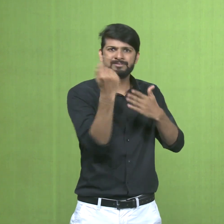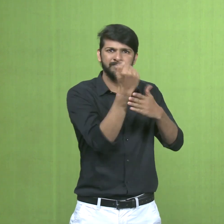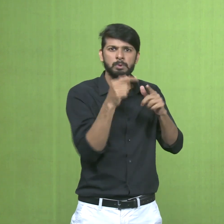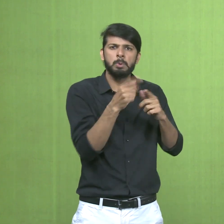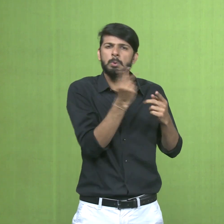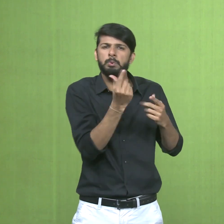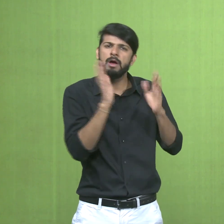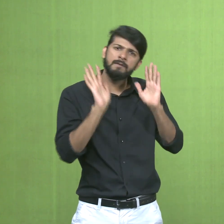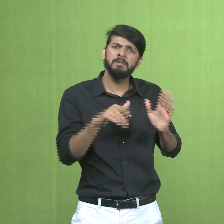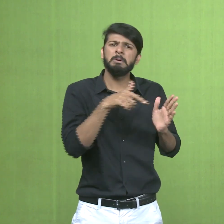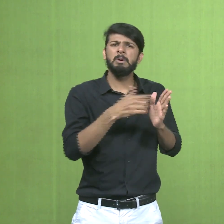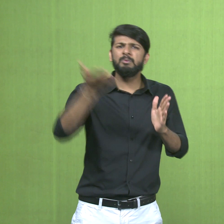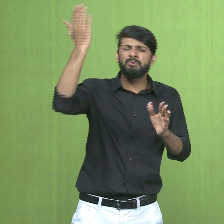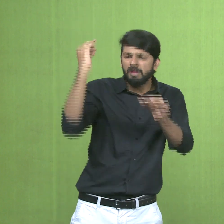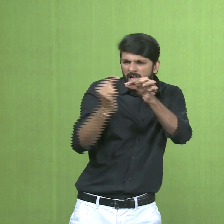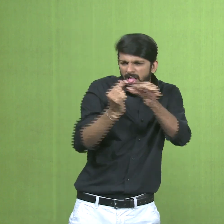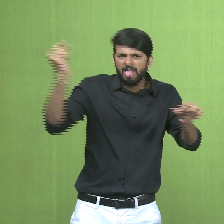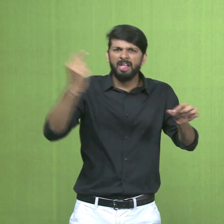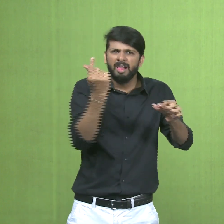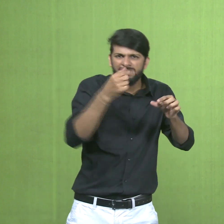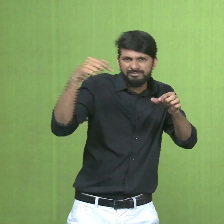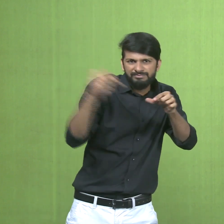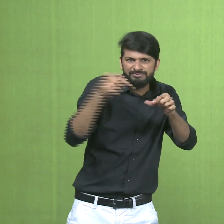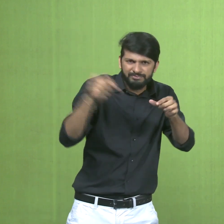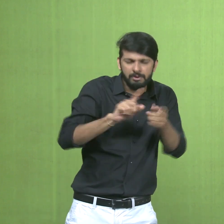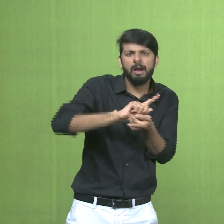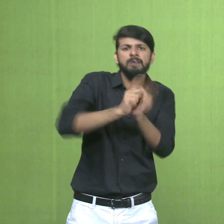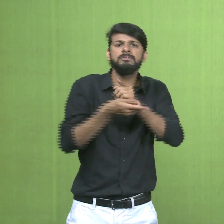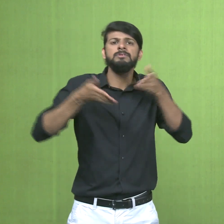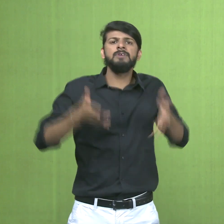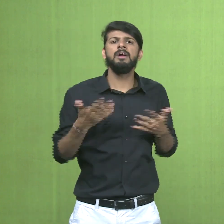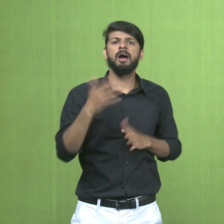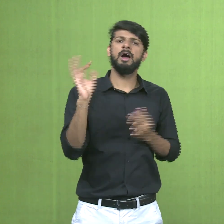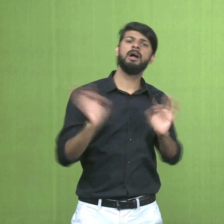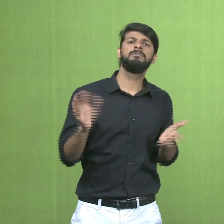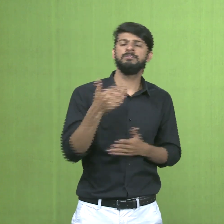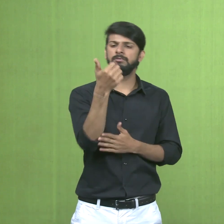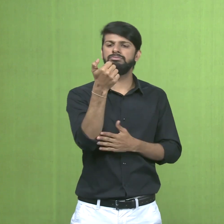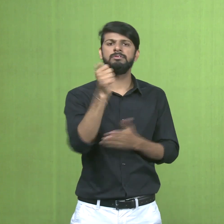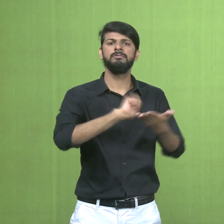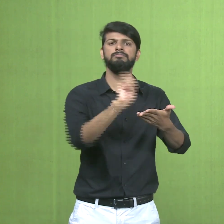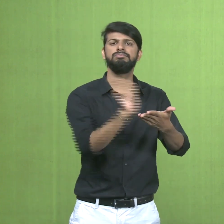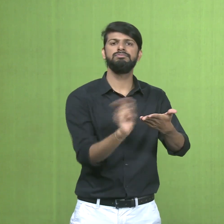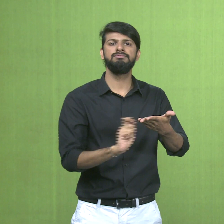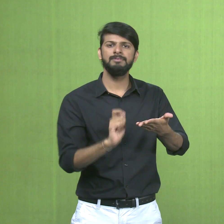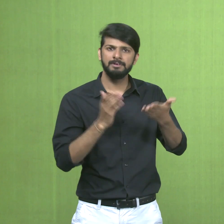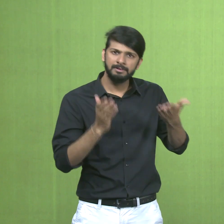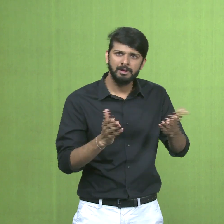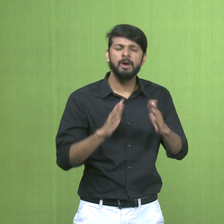Kalamkari is the use of pen, colors, blocks to paint figures on fabric. So, the use of